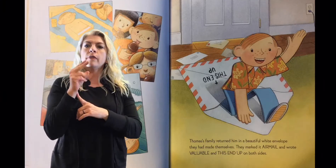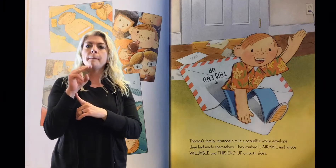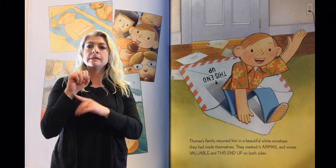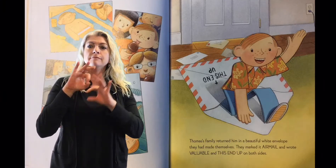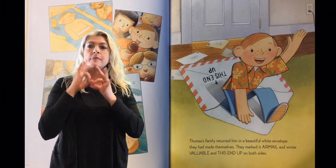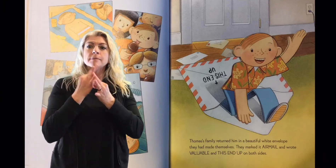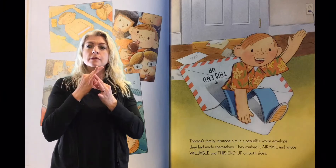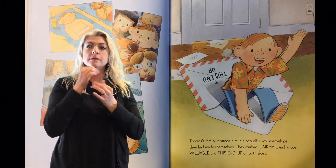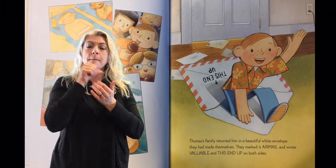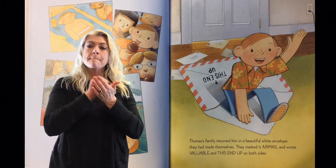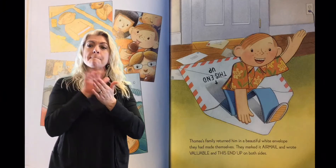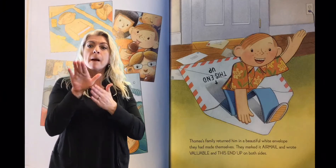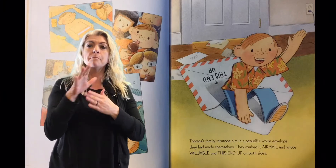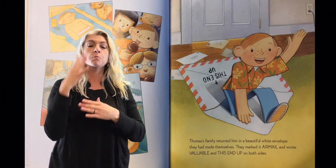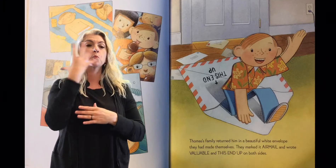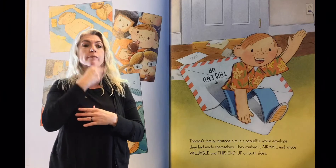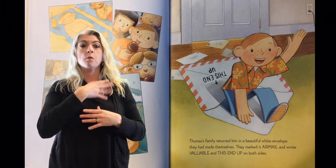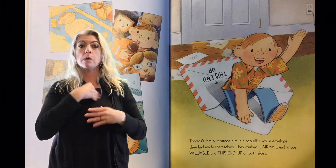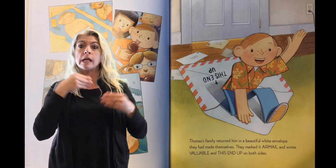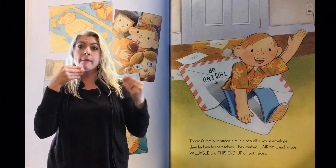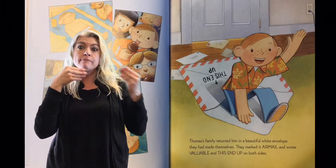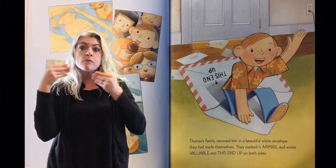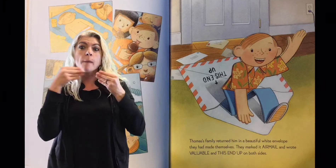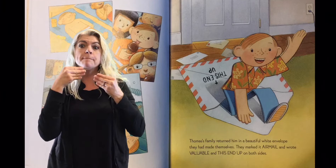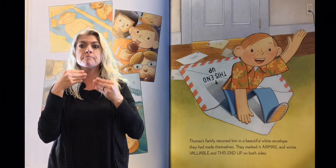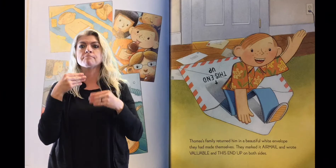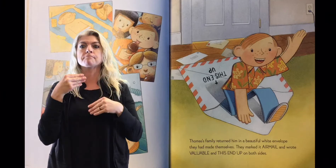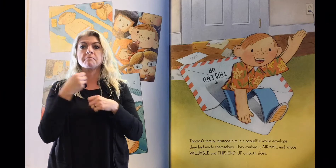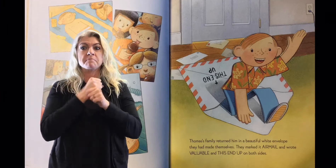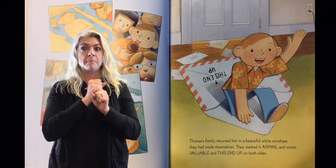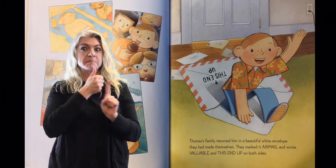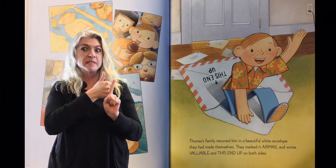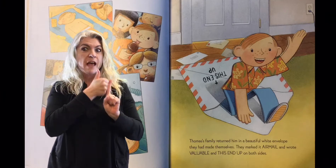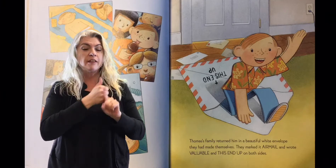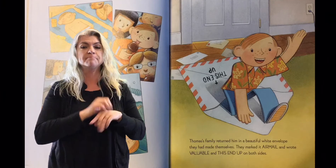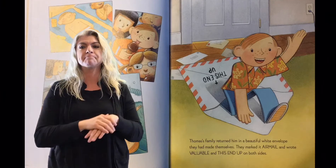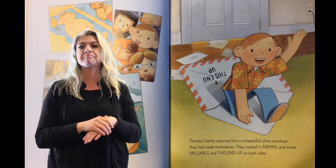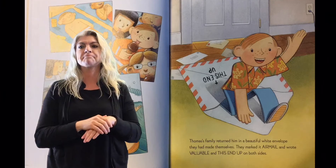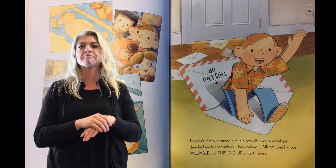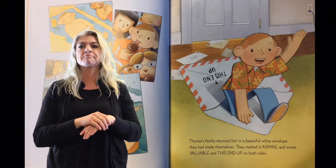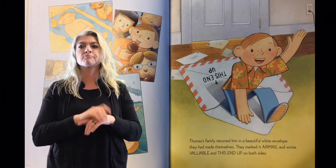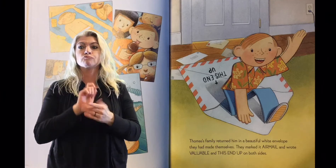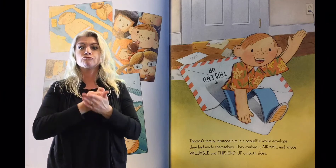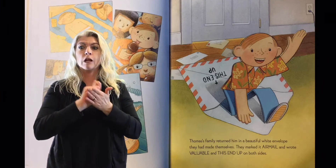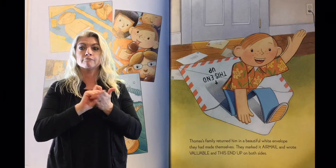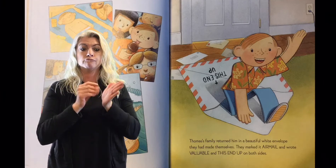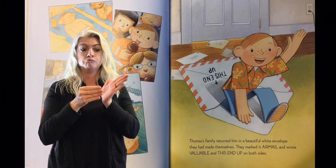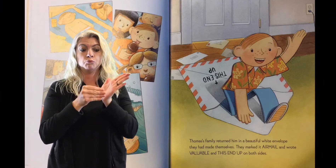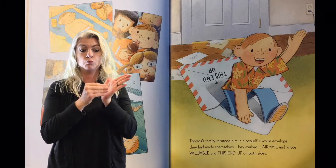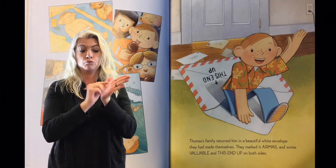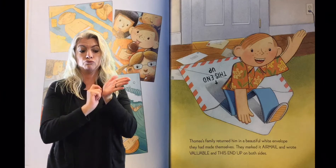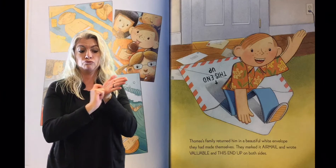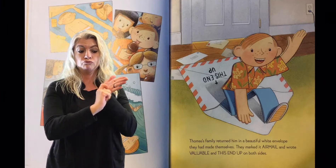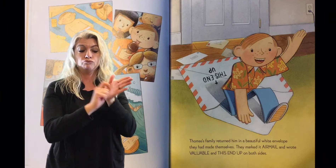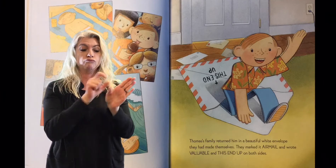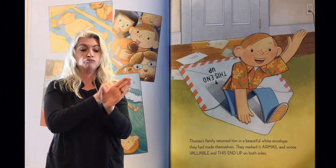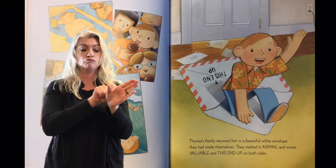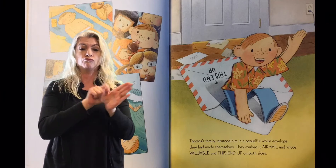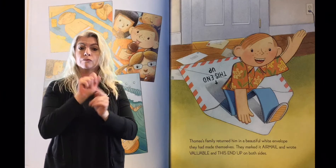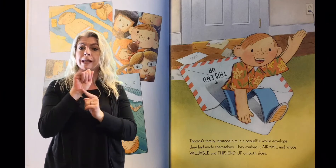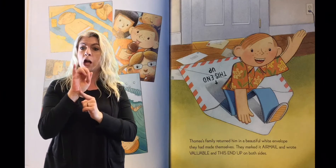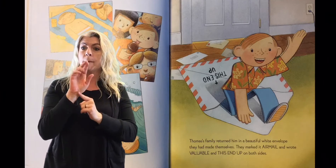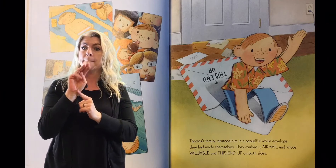Thomas's family returned him in a beautiful white envelope they had made themselves. They marked it airmail and